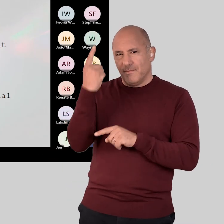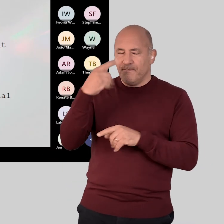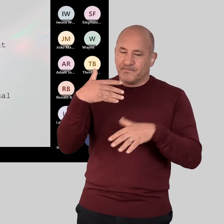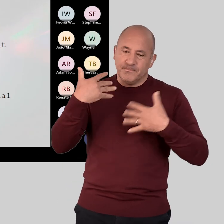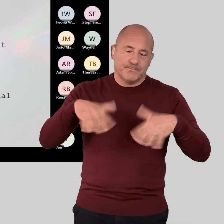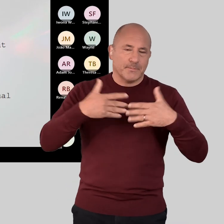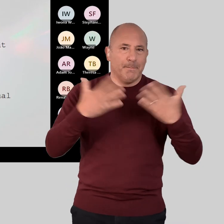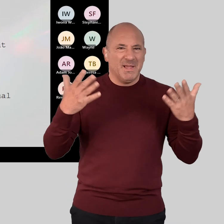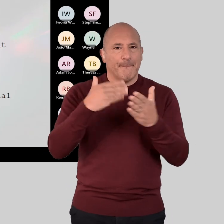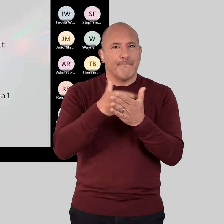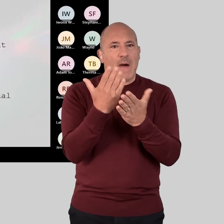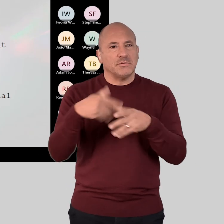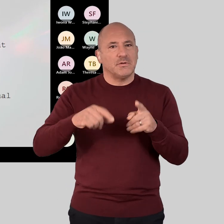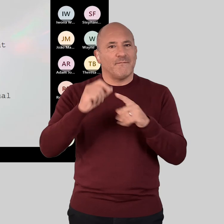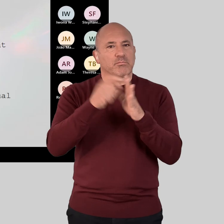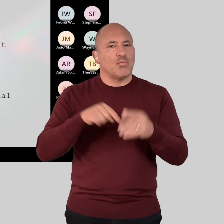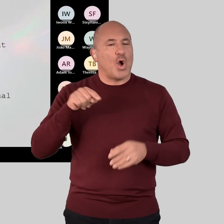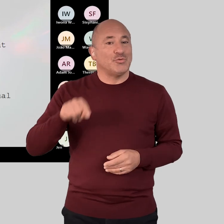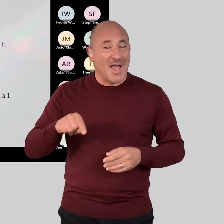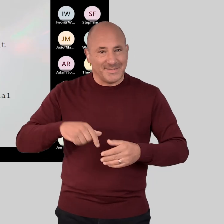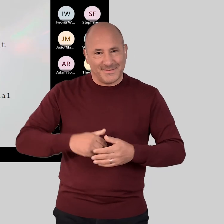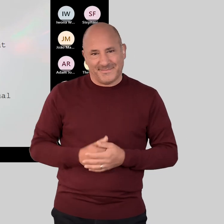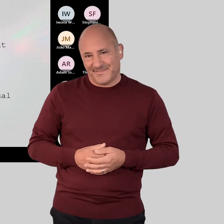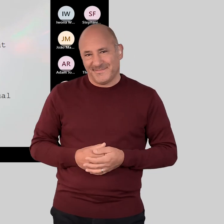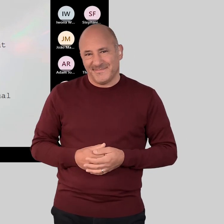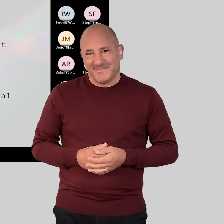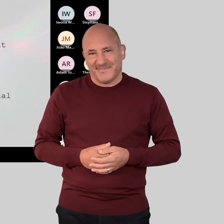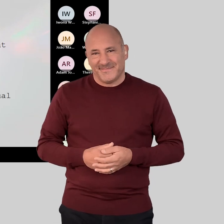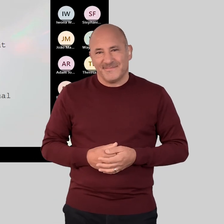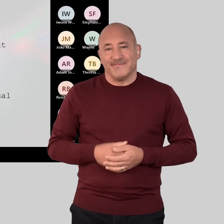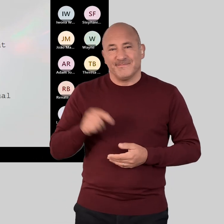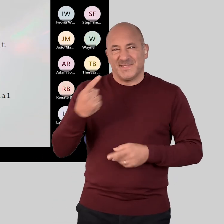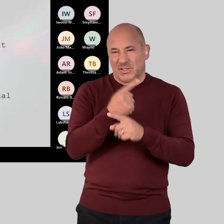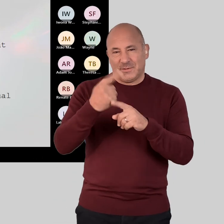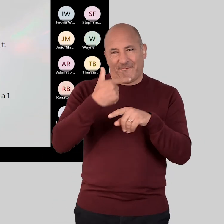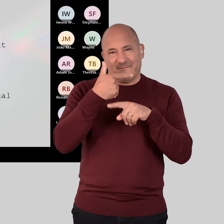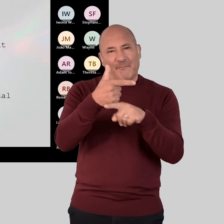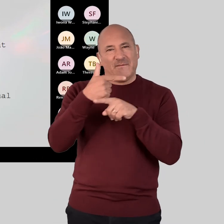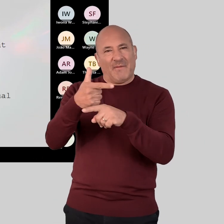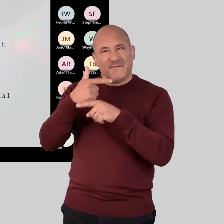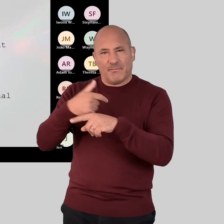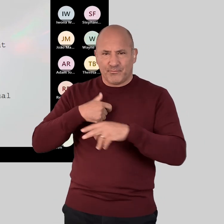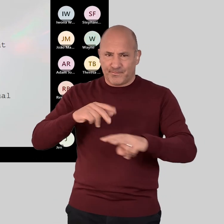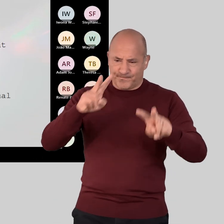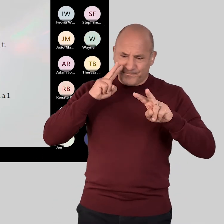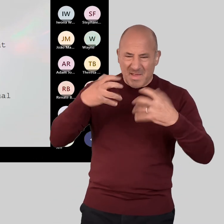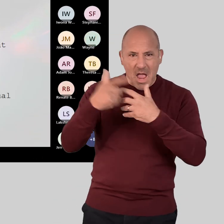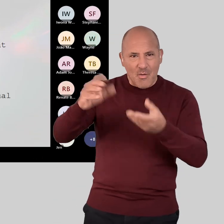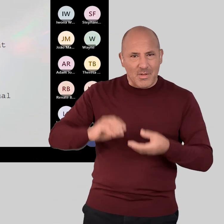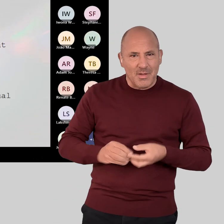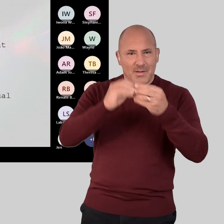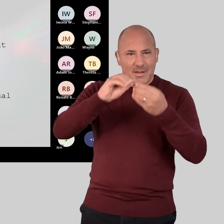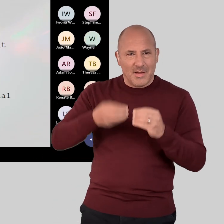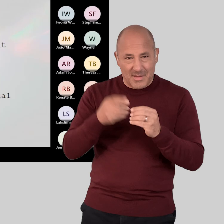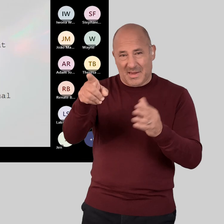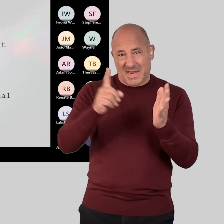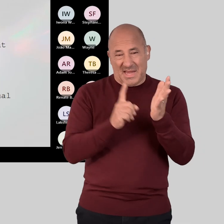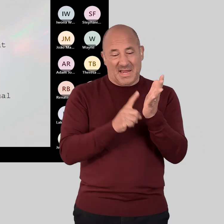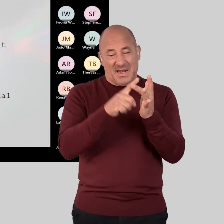And again, just to mention the commissions, again, a really integral part of the project, and we observed some of the making processes of each of